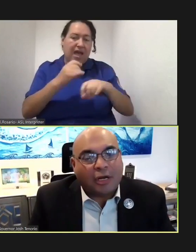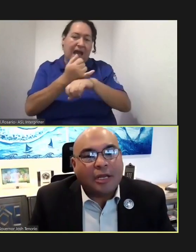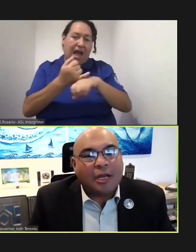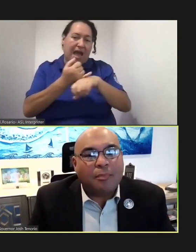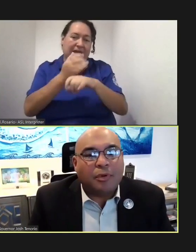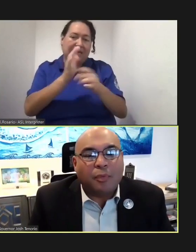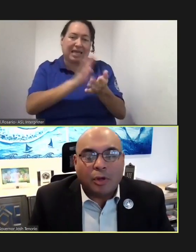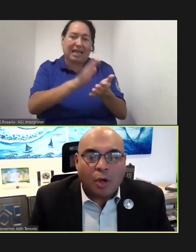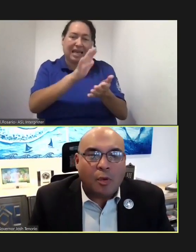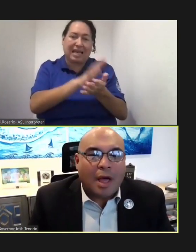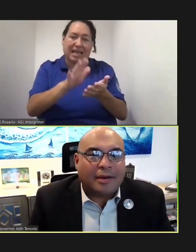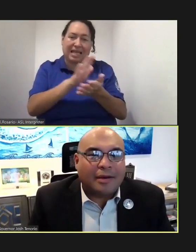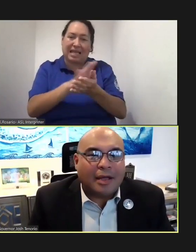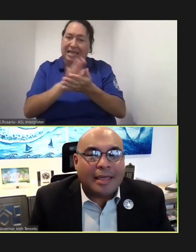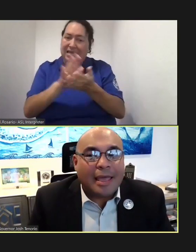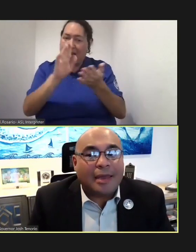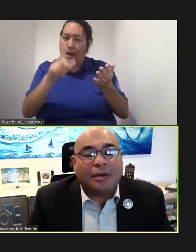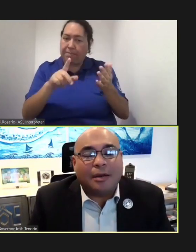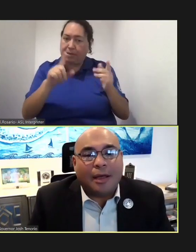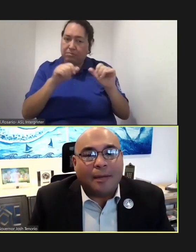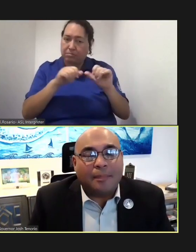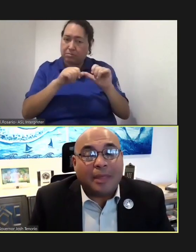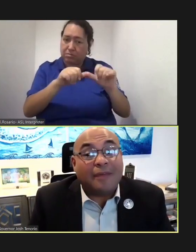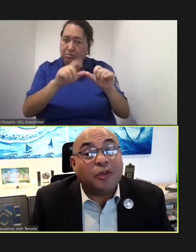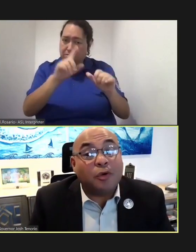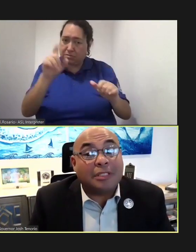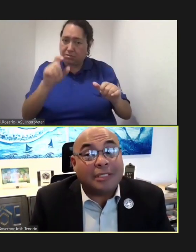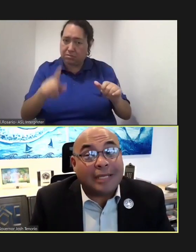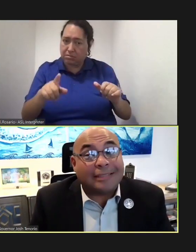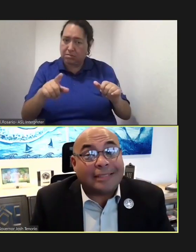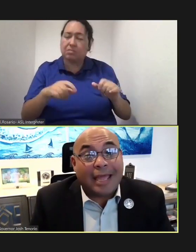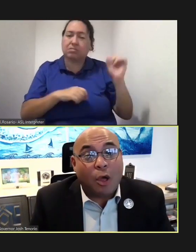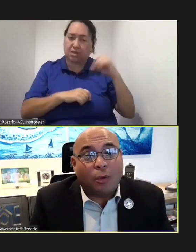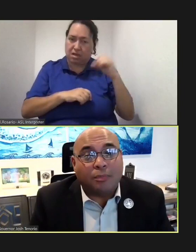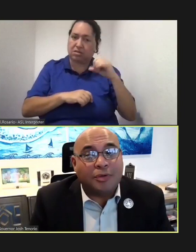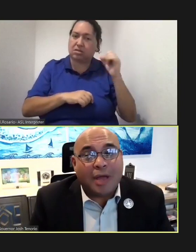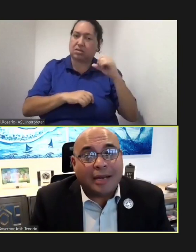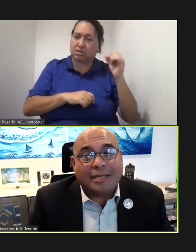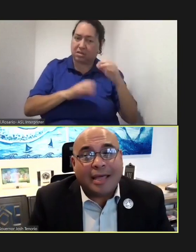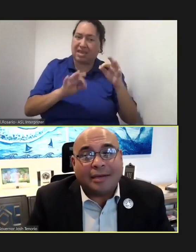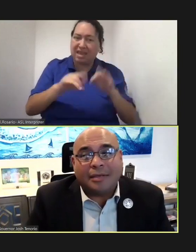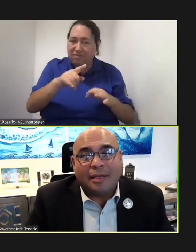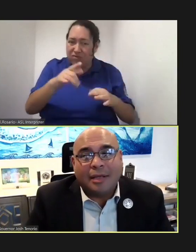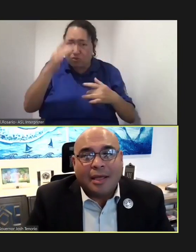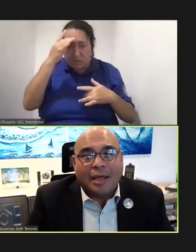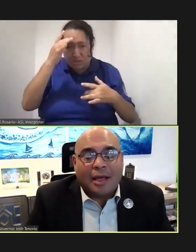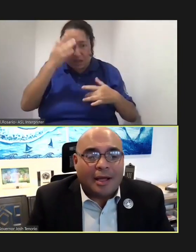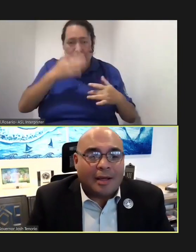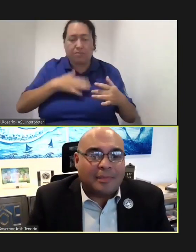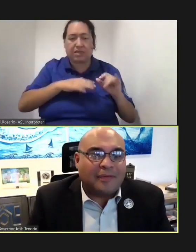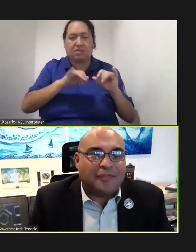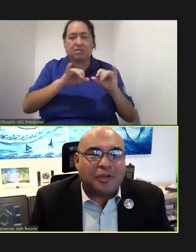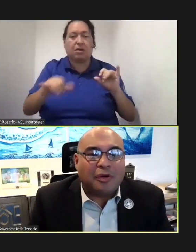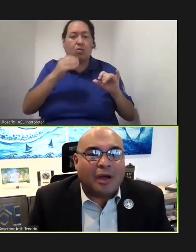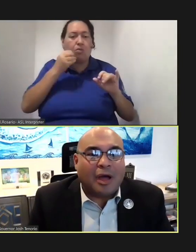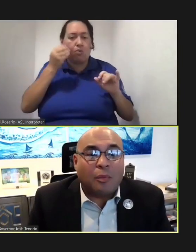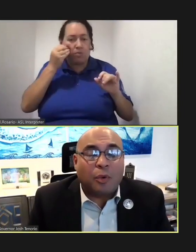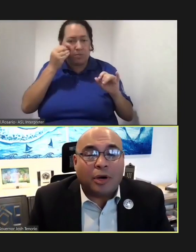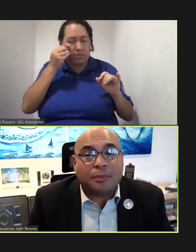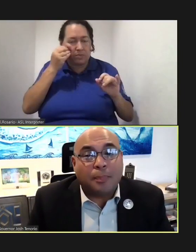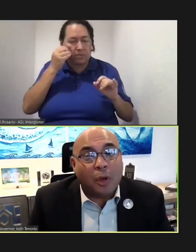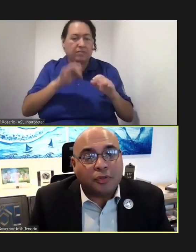yes, our cleanup will go on again. If you are sick, stay home, do not attend. If you